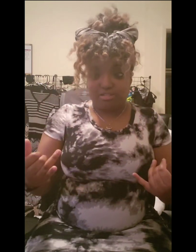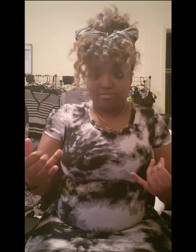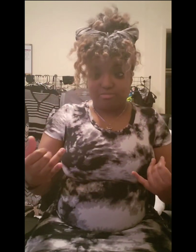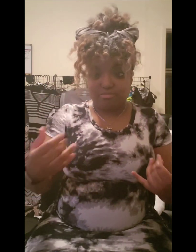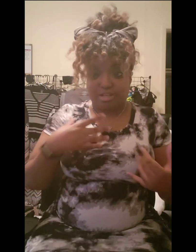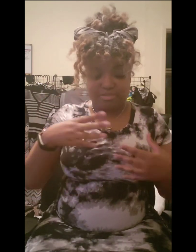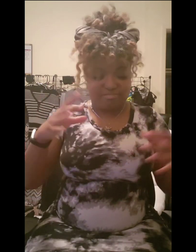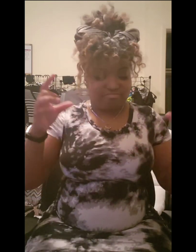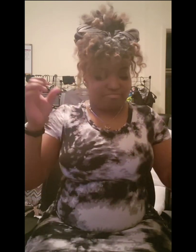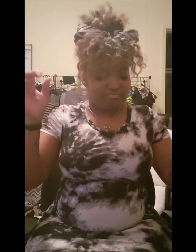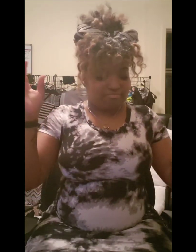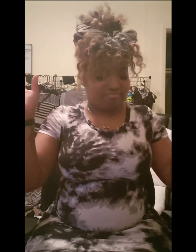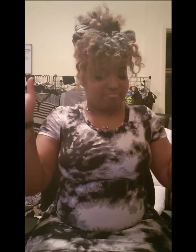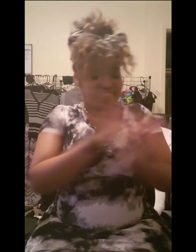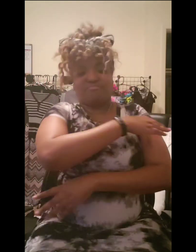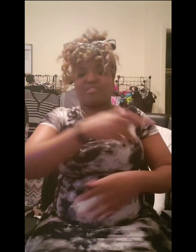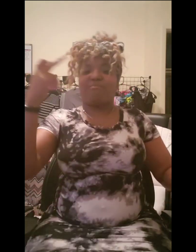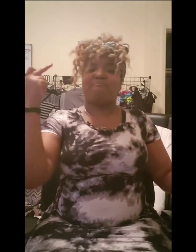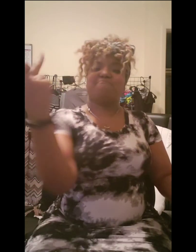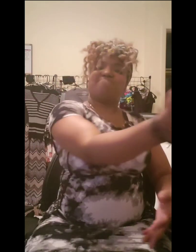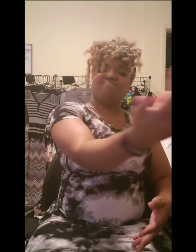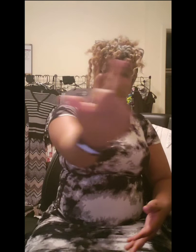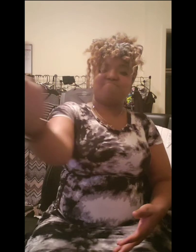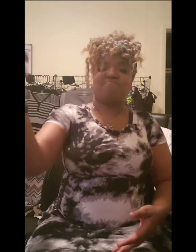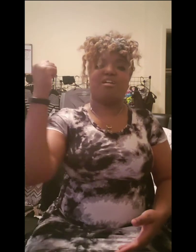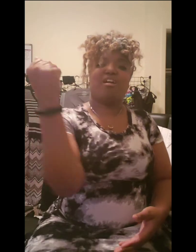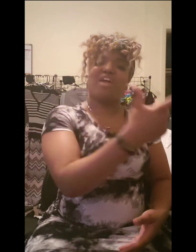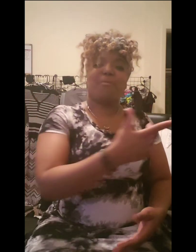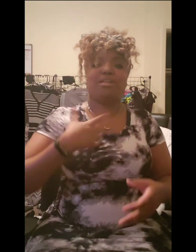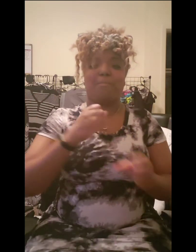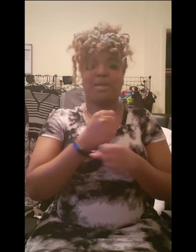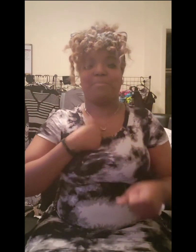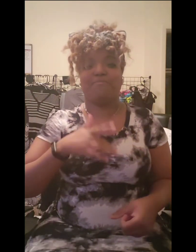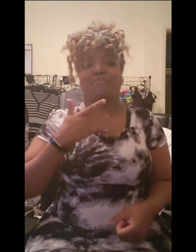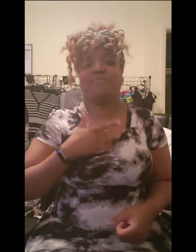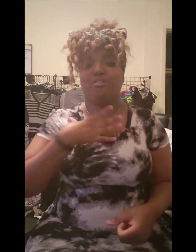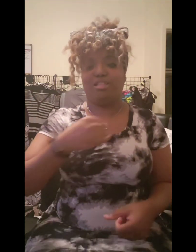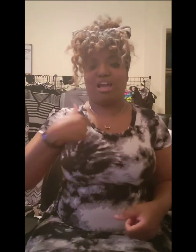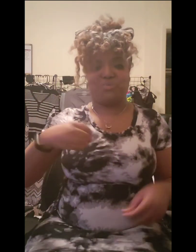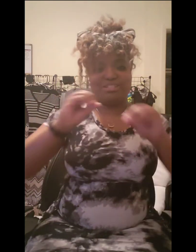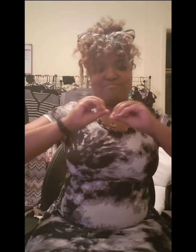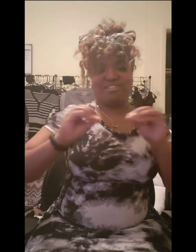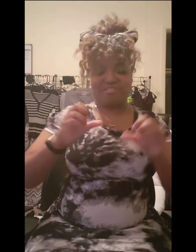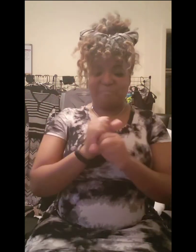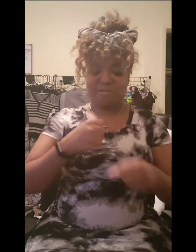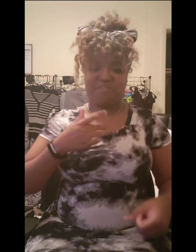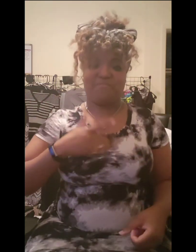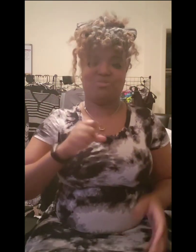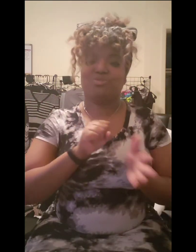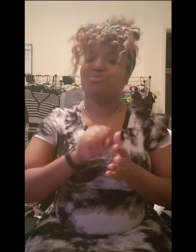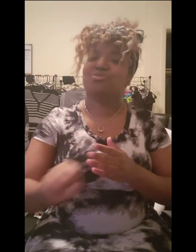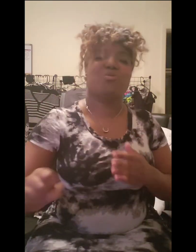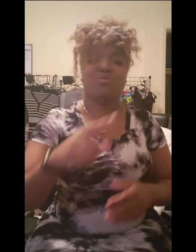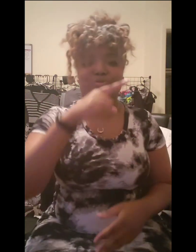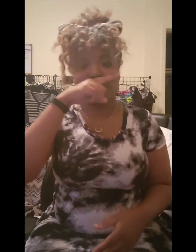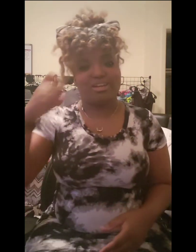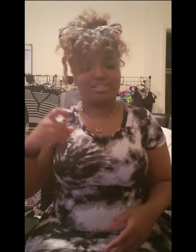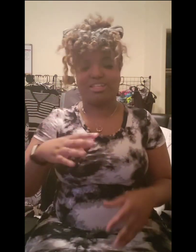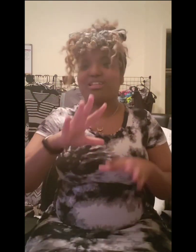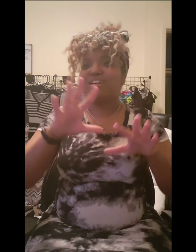more I started to get mad. And I was just like, fuck it. Fuck everybody that ever made me feel like I was nothing.